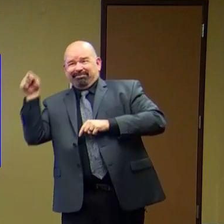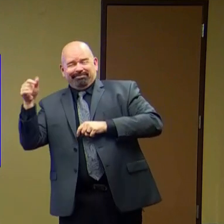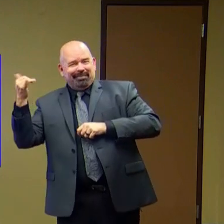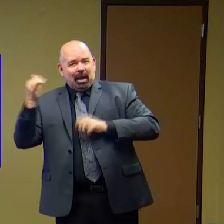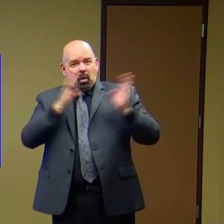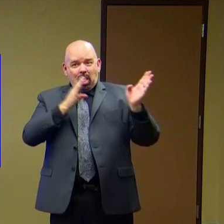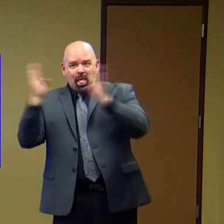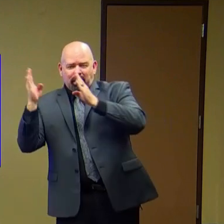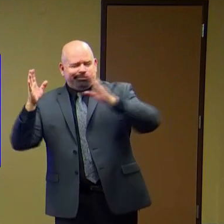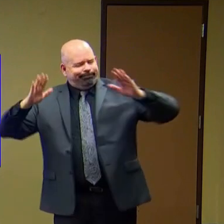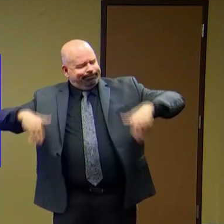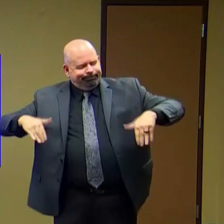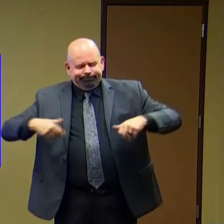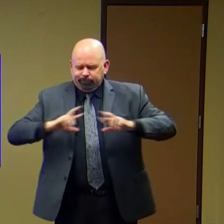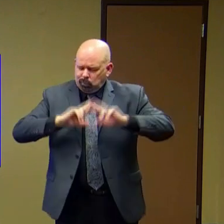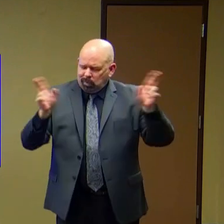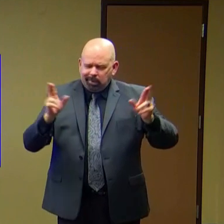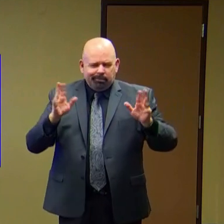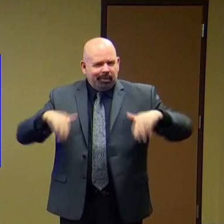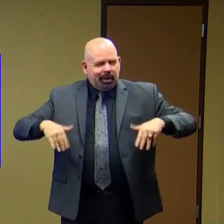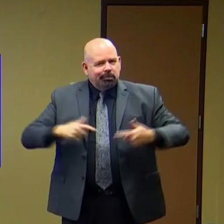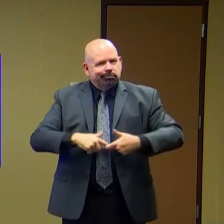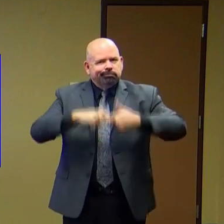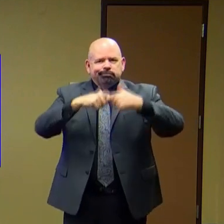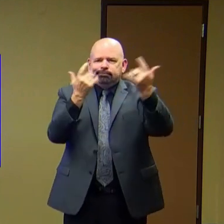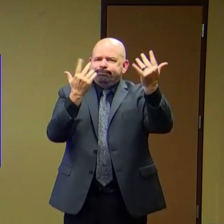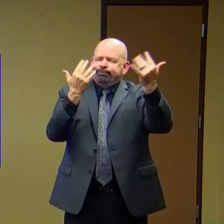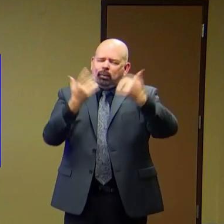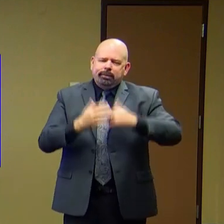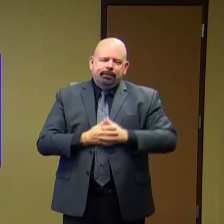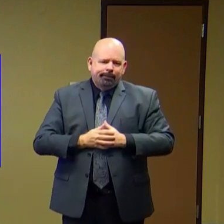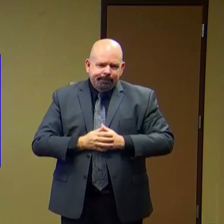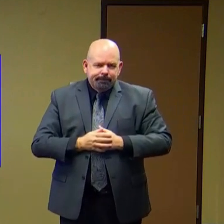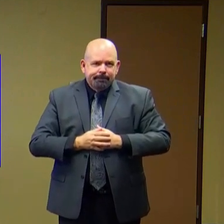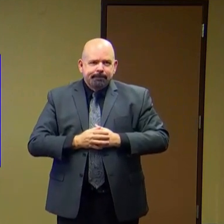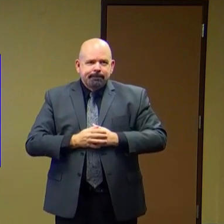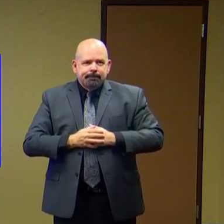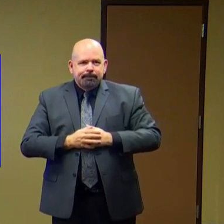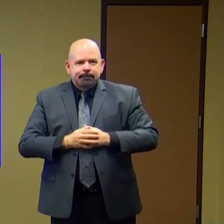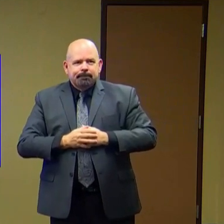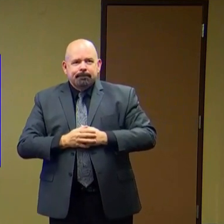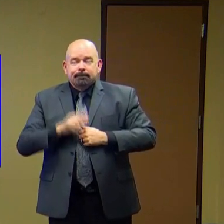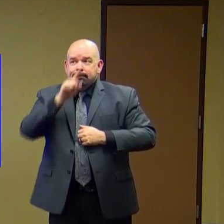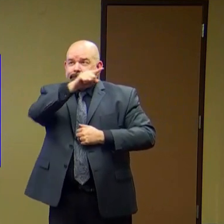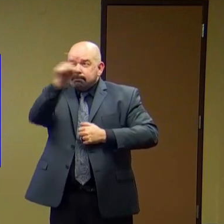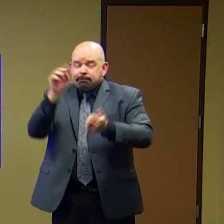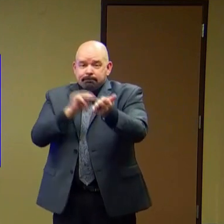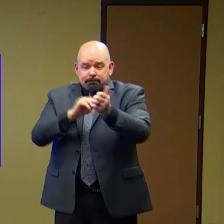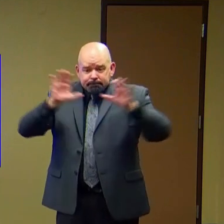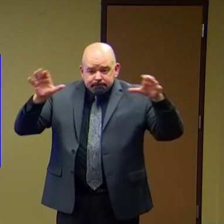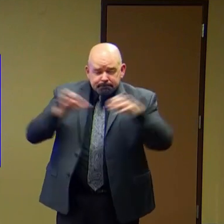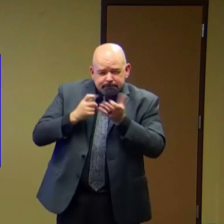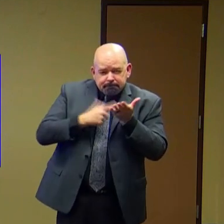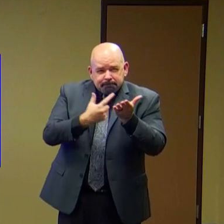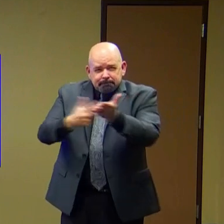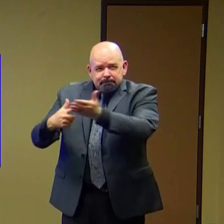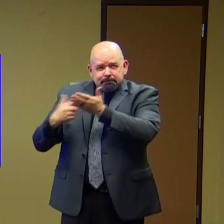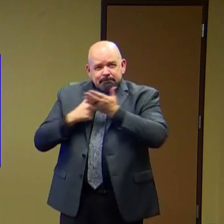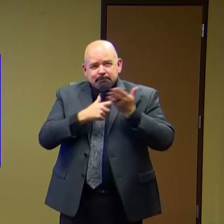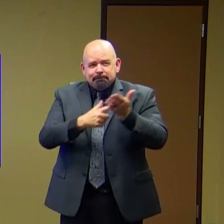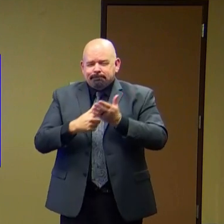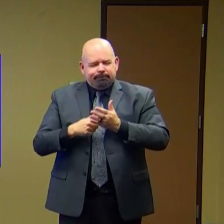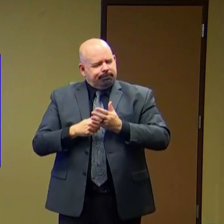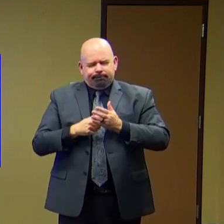get sufficient improvement to satisfy the medical experts. And it's really up to all of you to make that